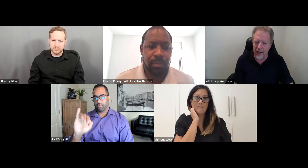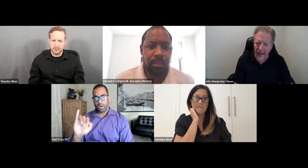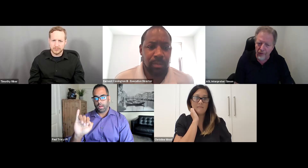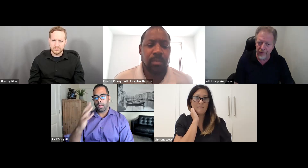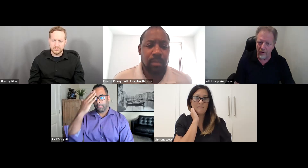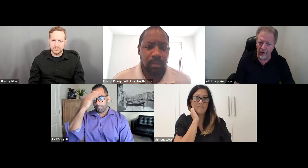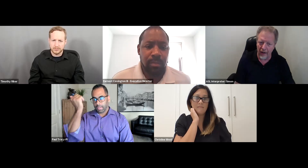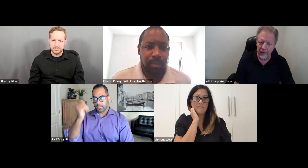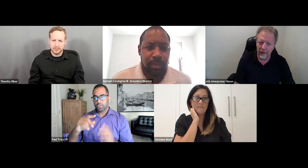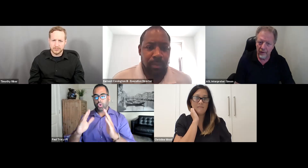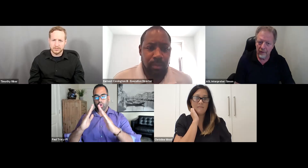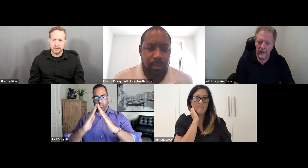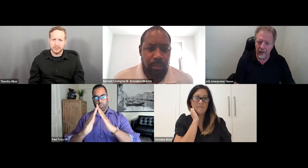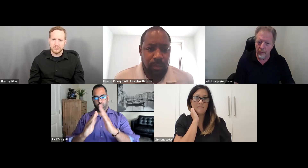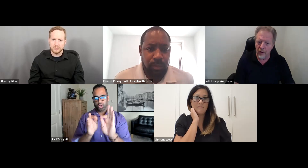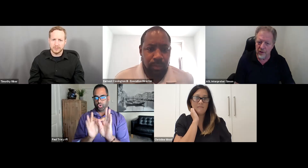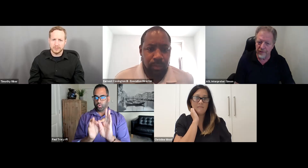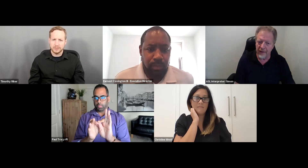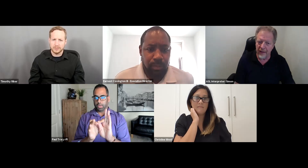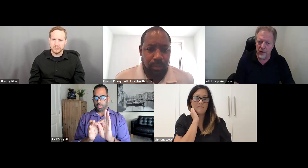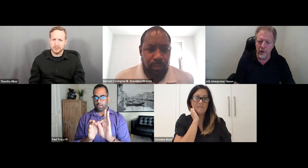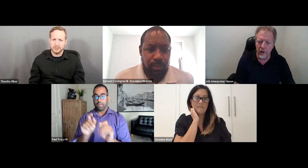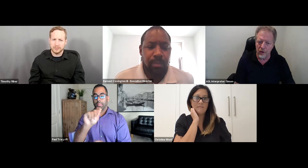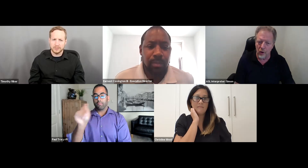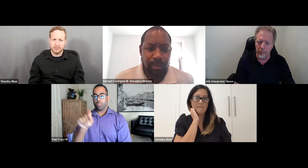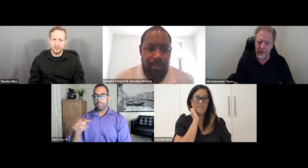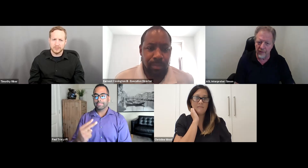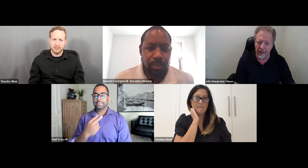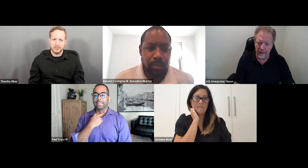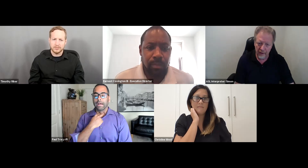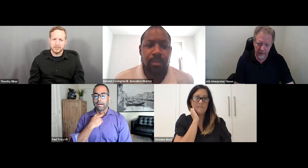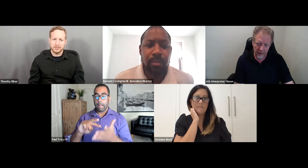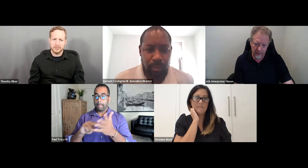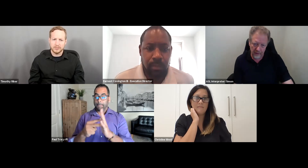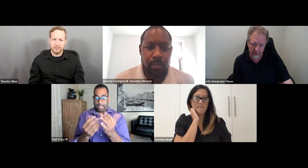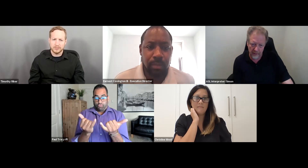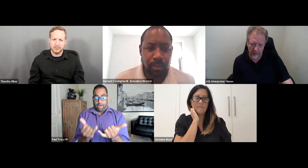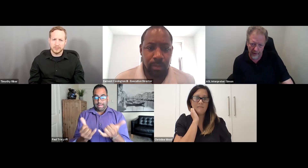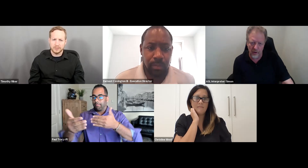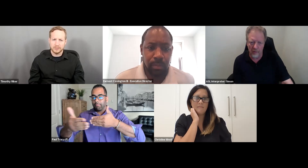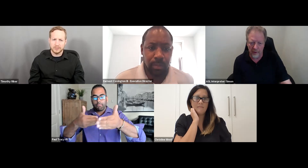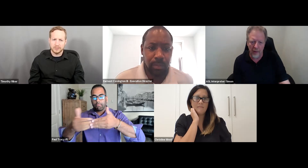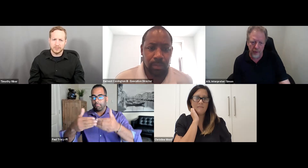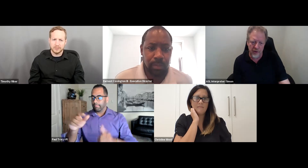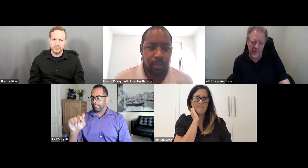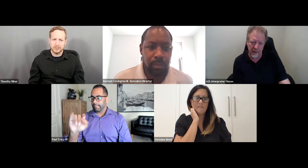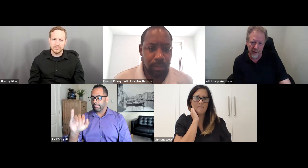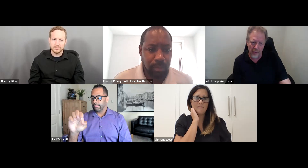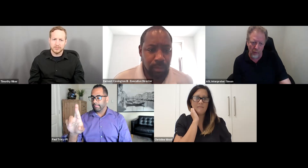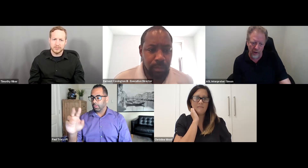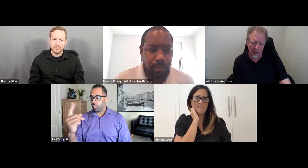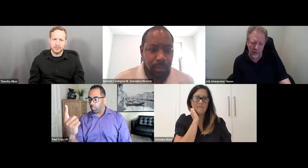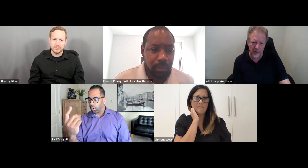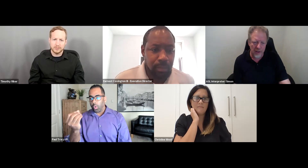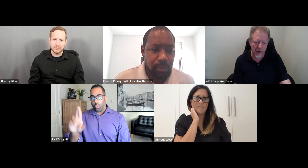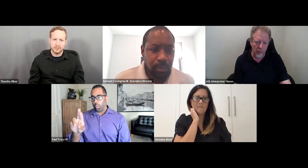doesn't allow VRI. Okay, because of the fact that the community interpreters have that ability. So it kind of puts them in a dilemma